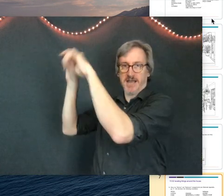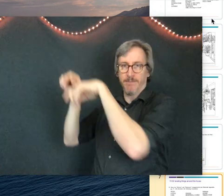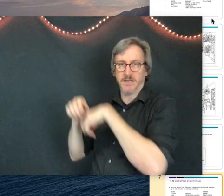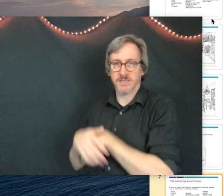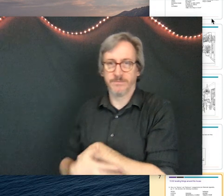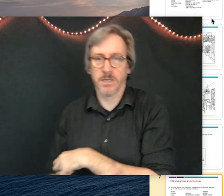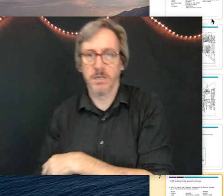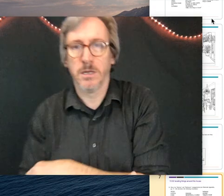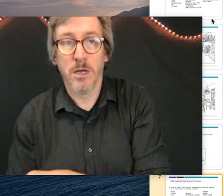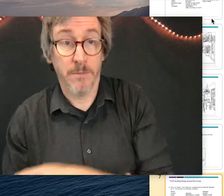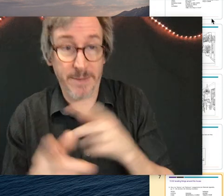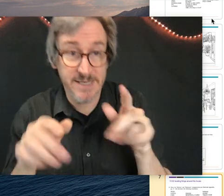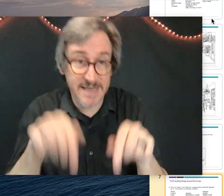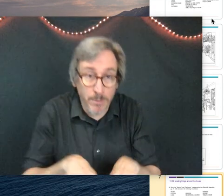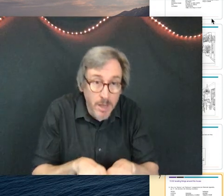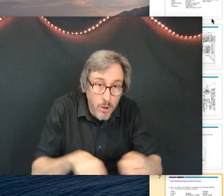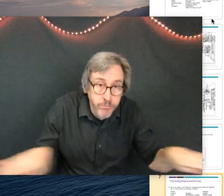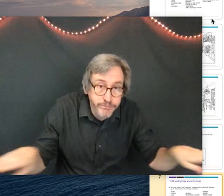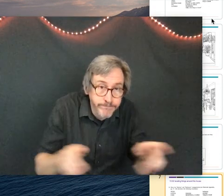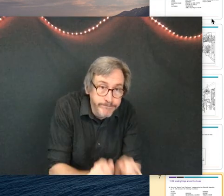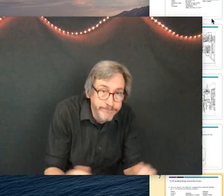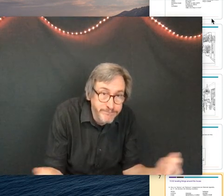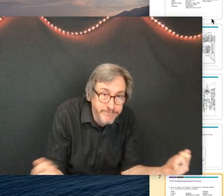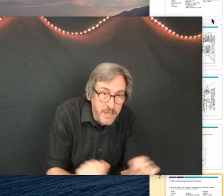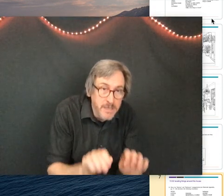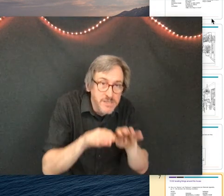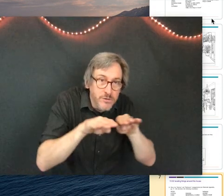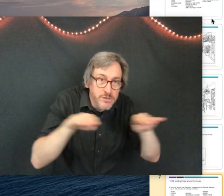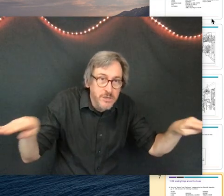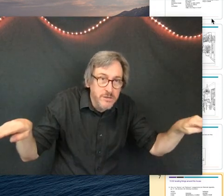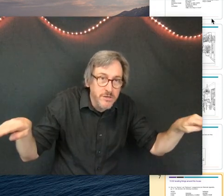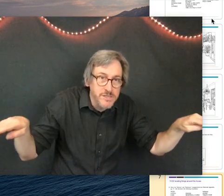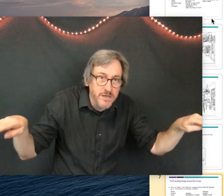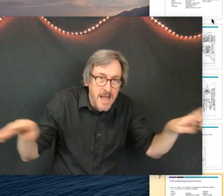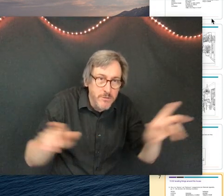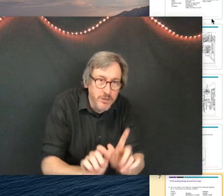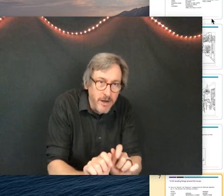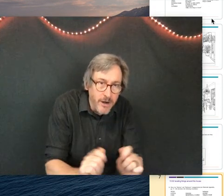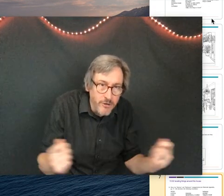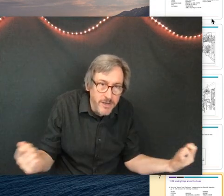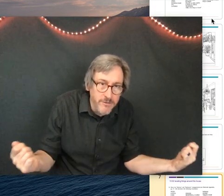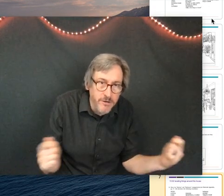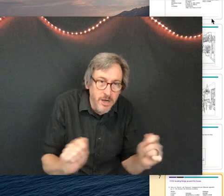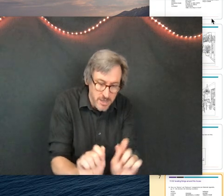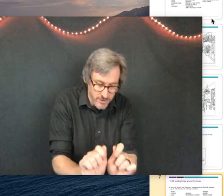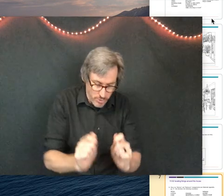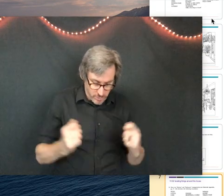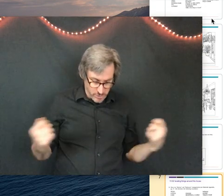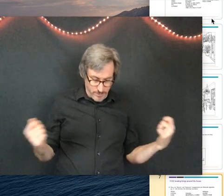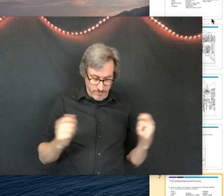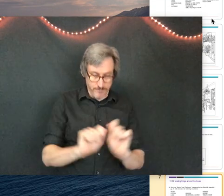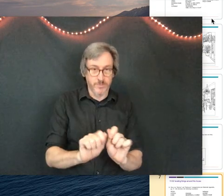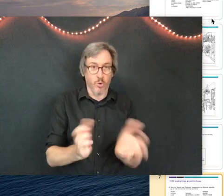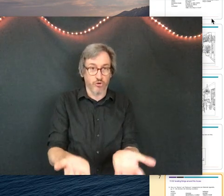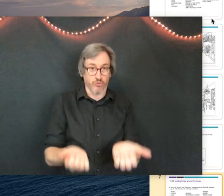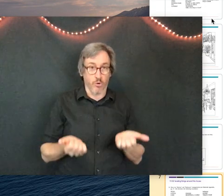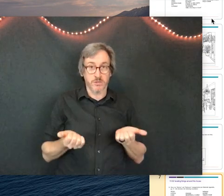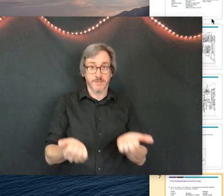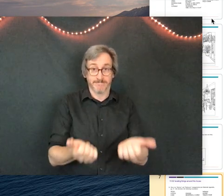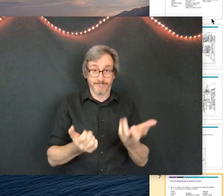kitchen cabinets, maybe it's down below. So there's a counter, and underneath are the doors open,